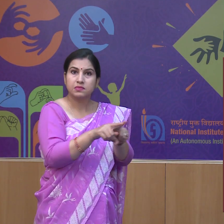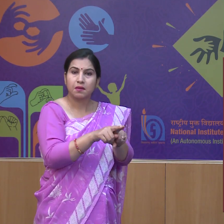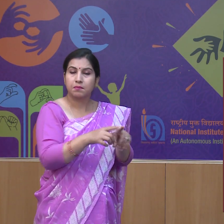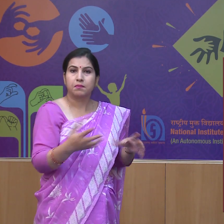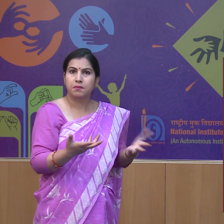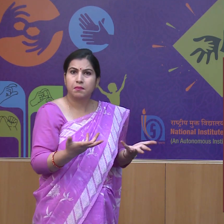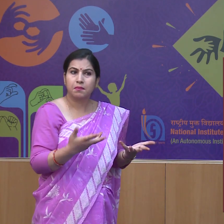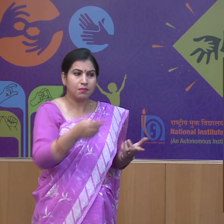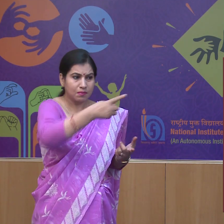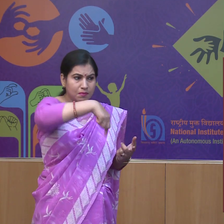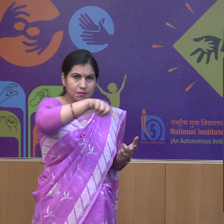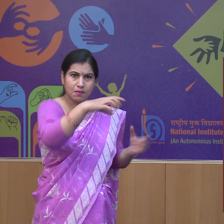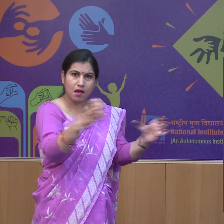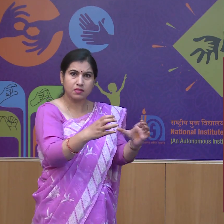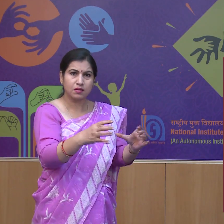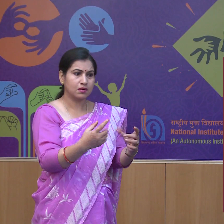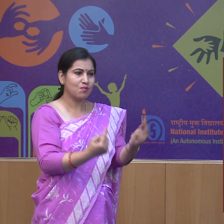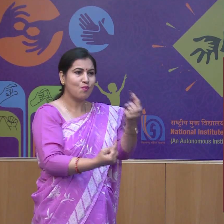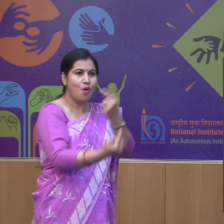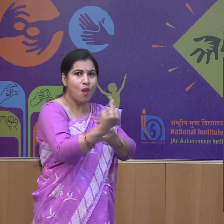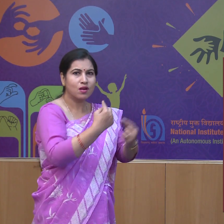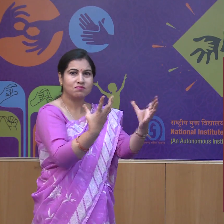as there was no political unity.